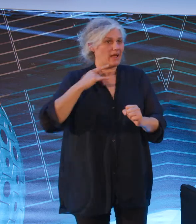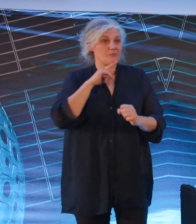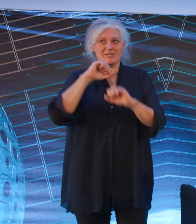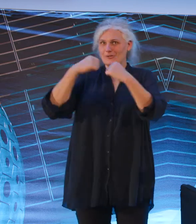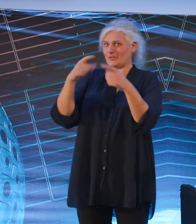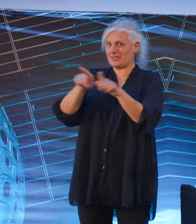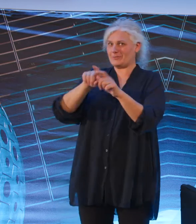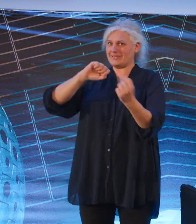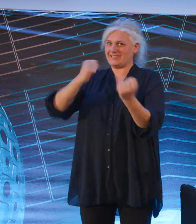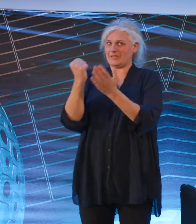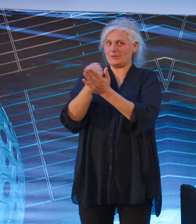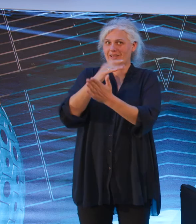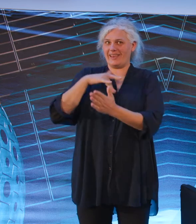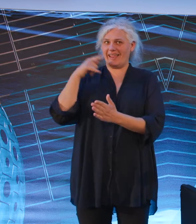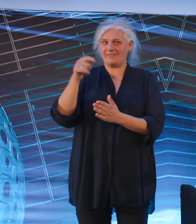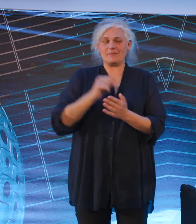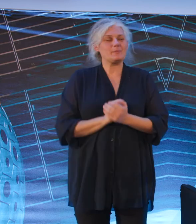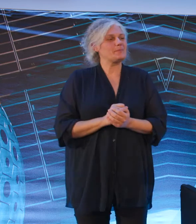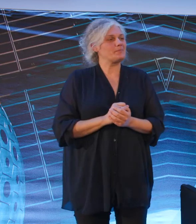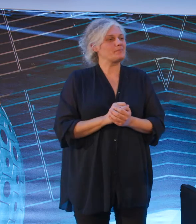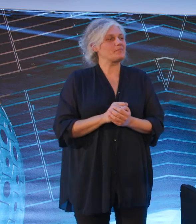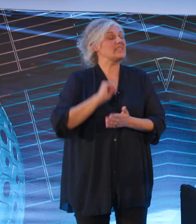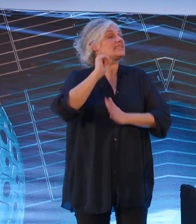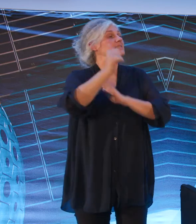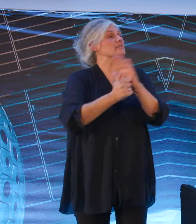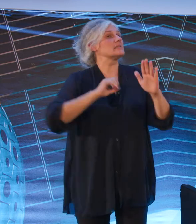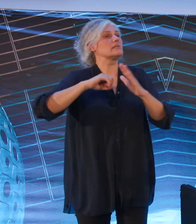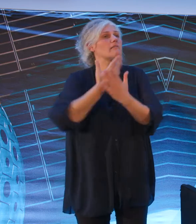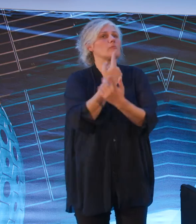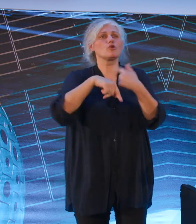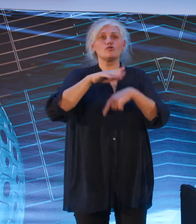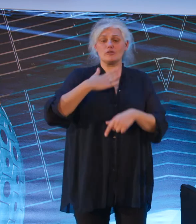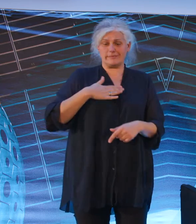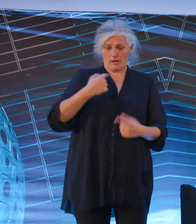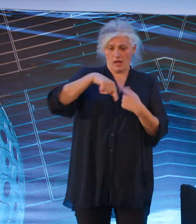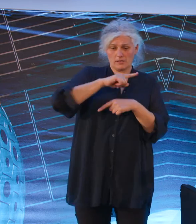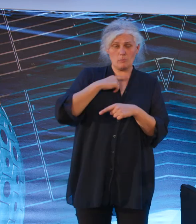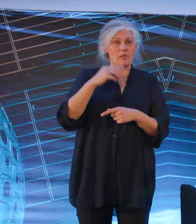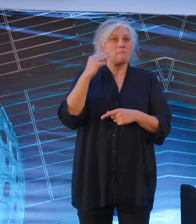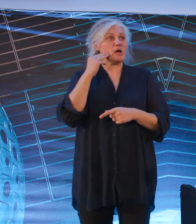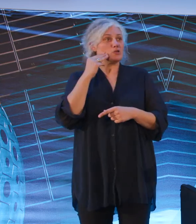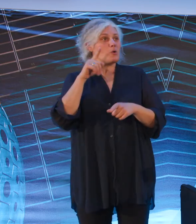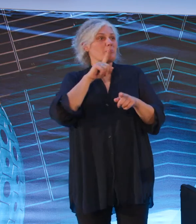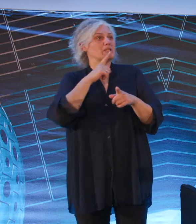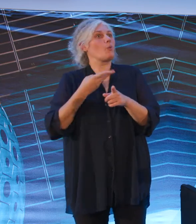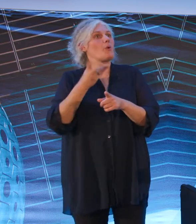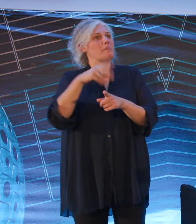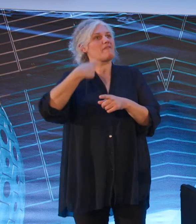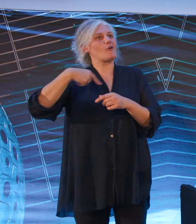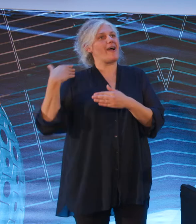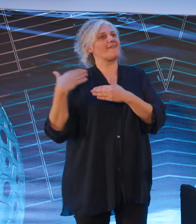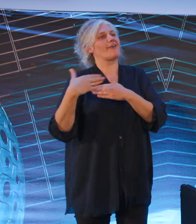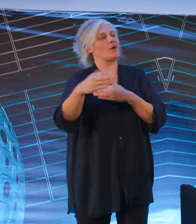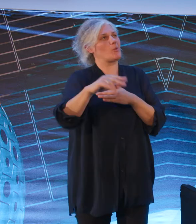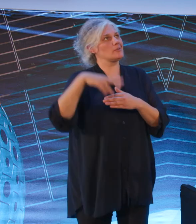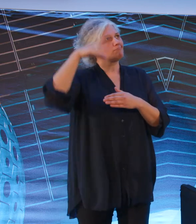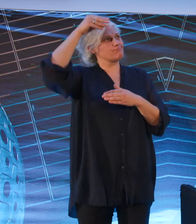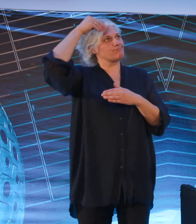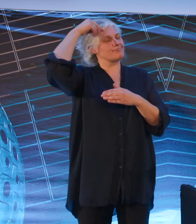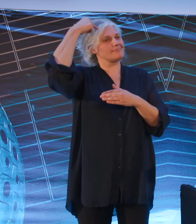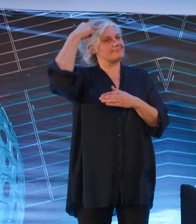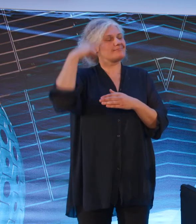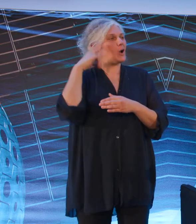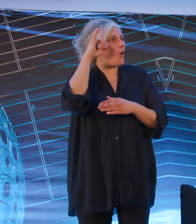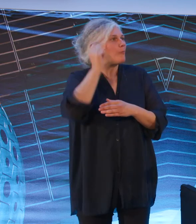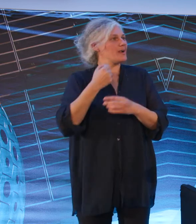too. These life skills developed by not only us, but all at Maynooth, will be with us forever. So we hope that by